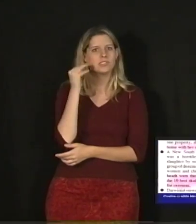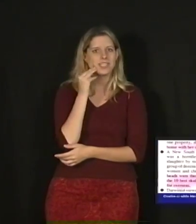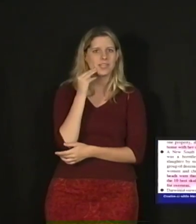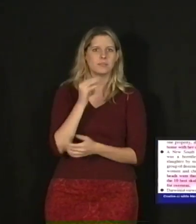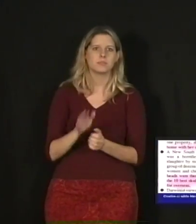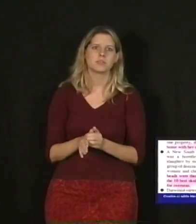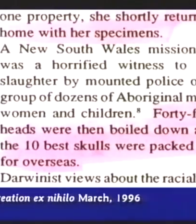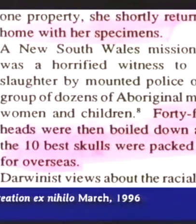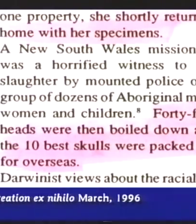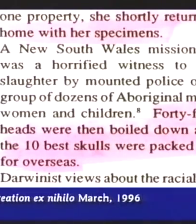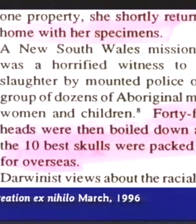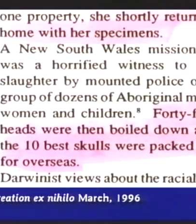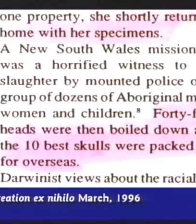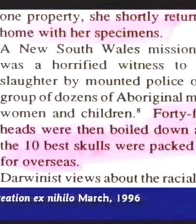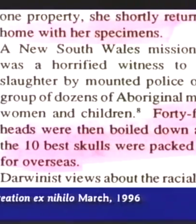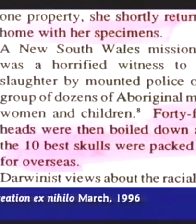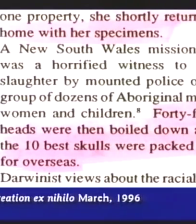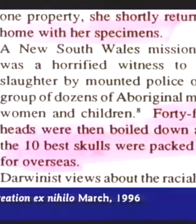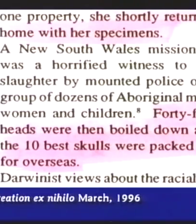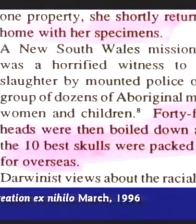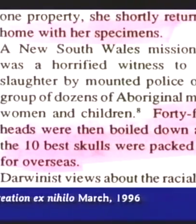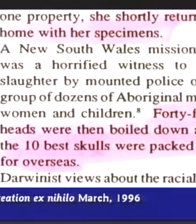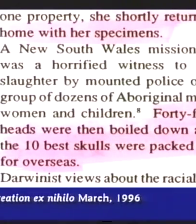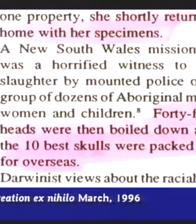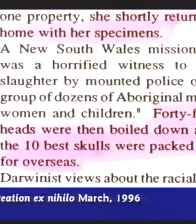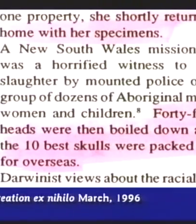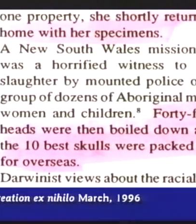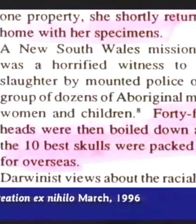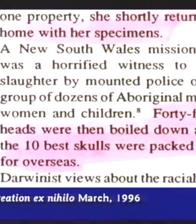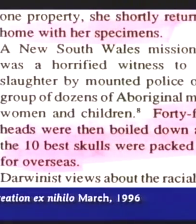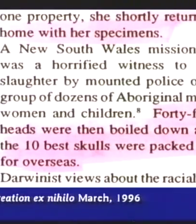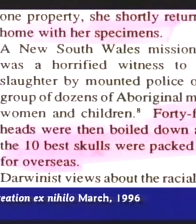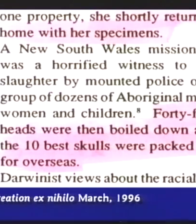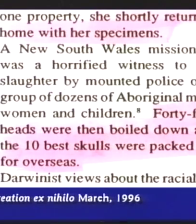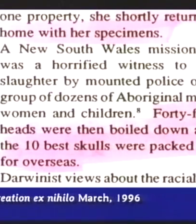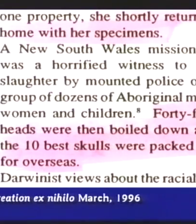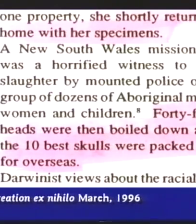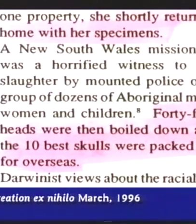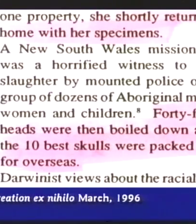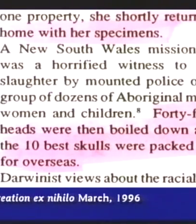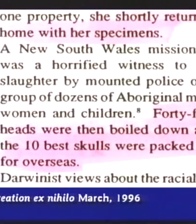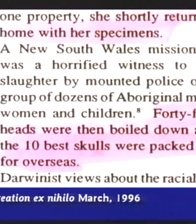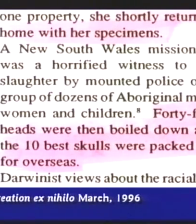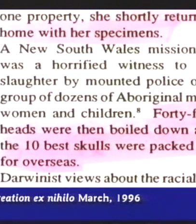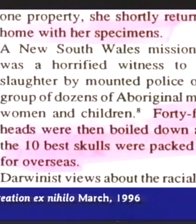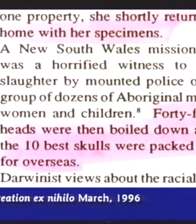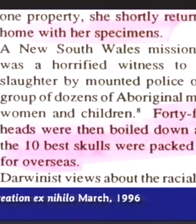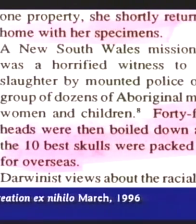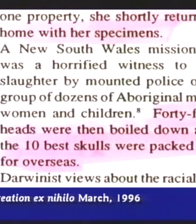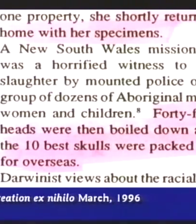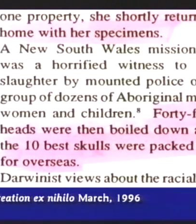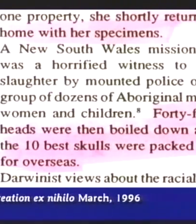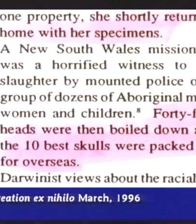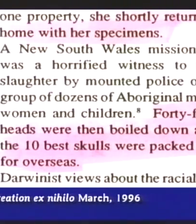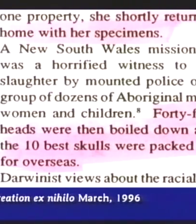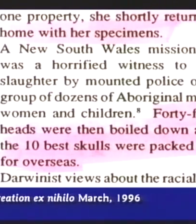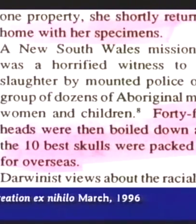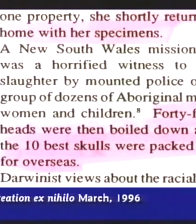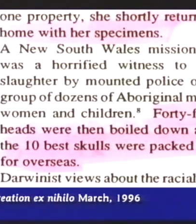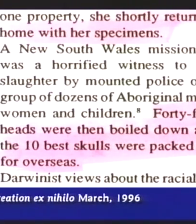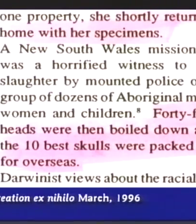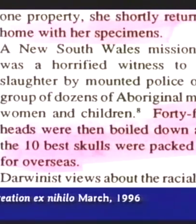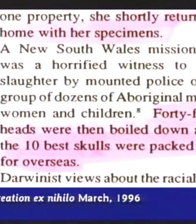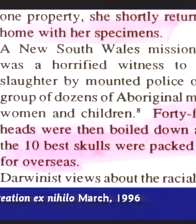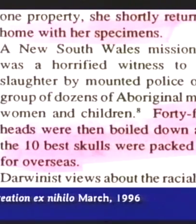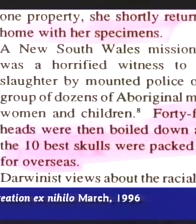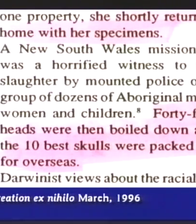a New South Wales missionary was the horrified witness to the slaughter by mounted police of a group of dozens of Aboriginal men, women, and children. 45